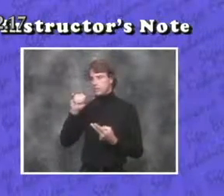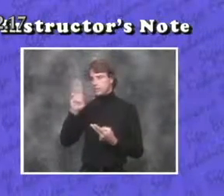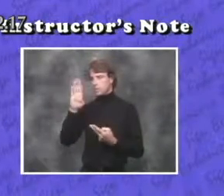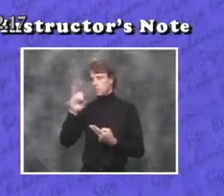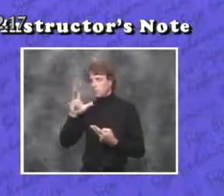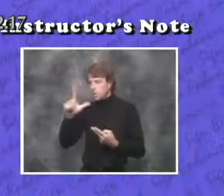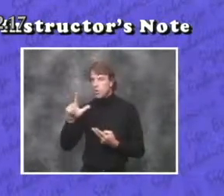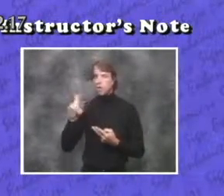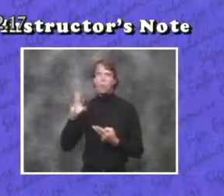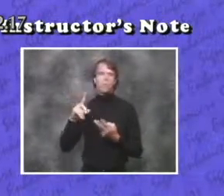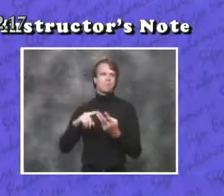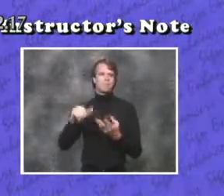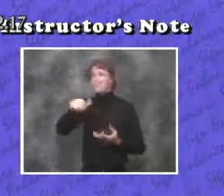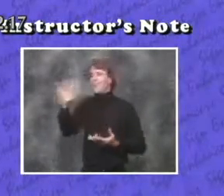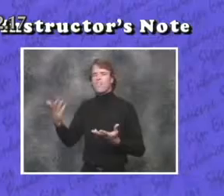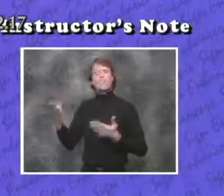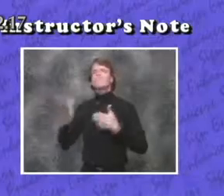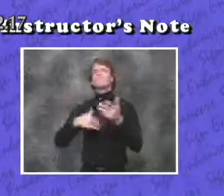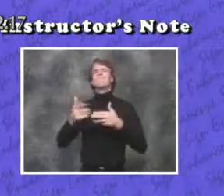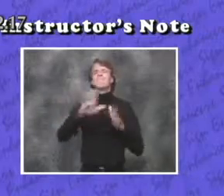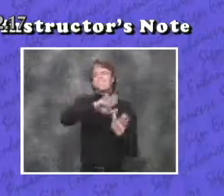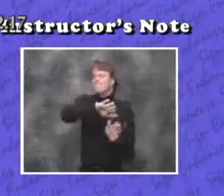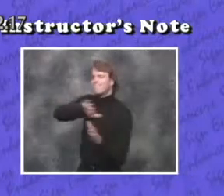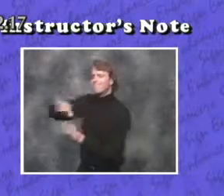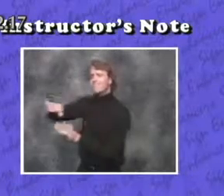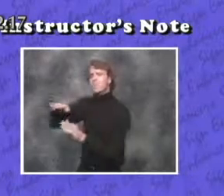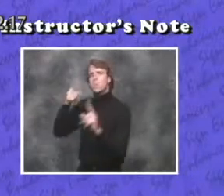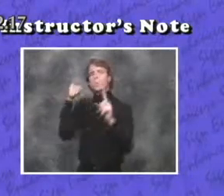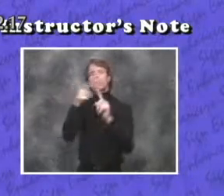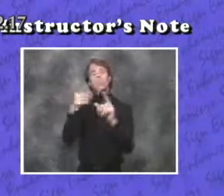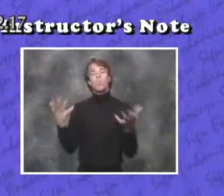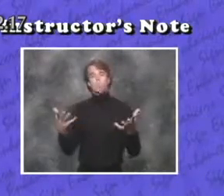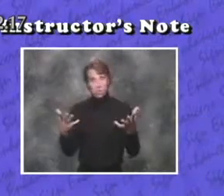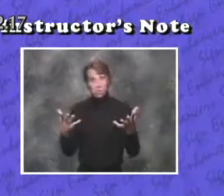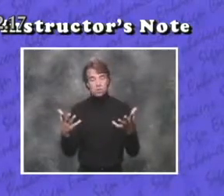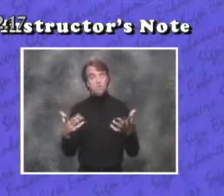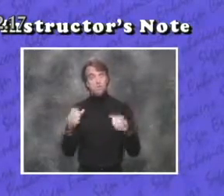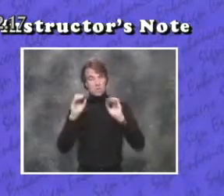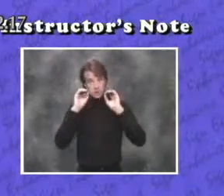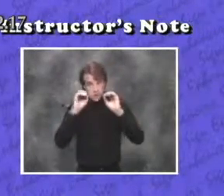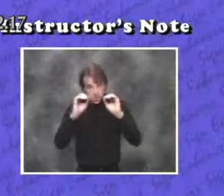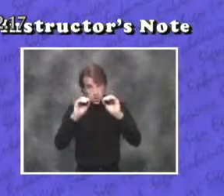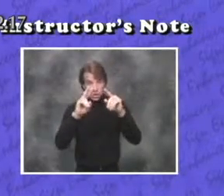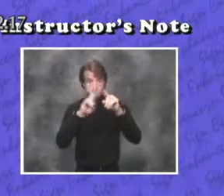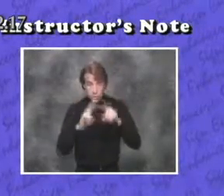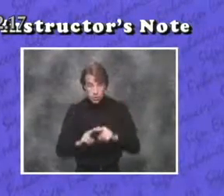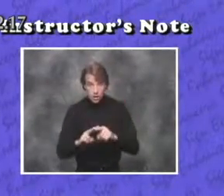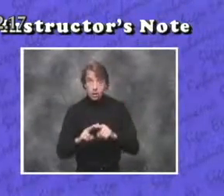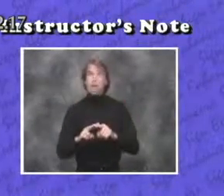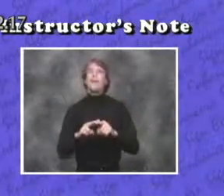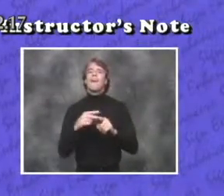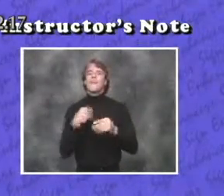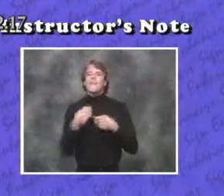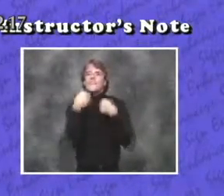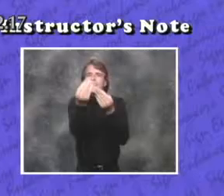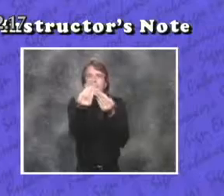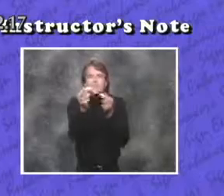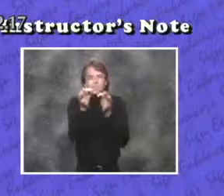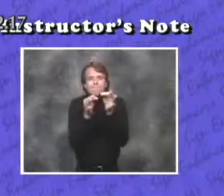or symbolic or any other add-on. No, the point of what I'm doing is, as your teacher,